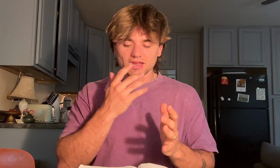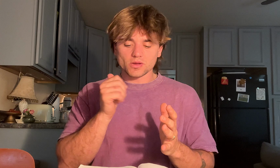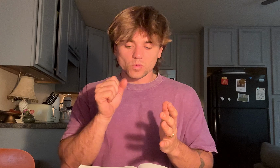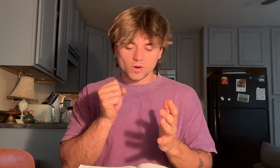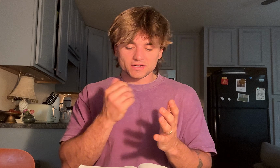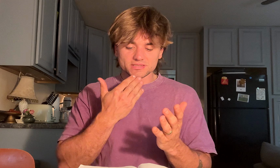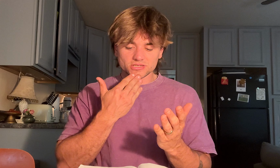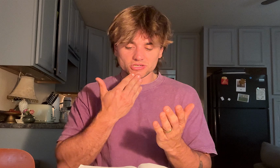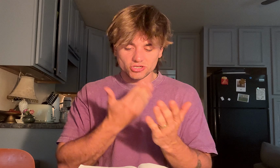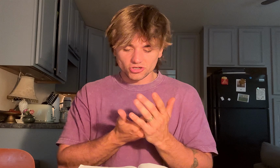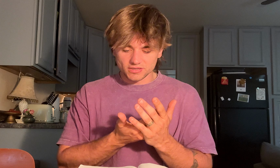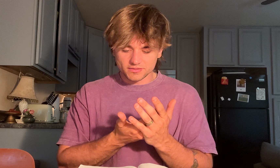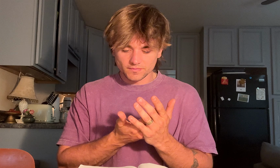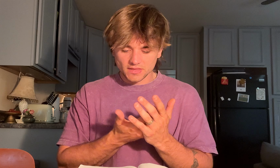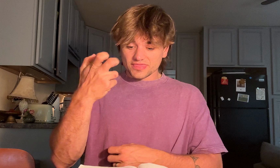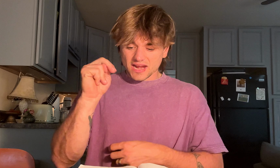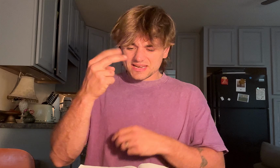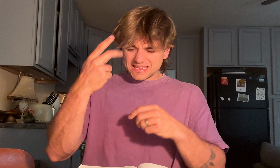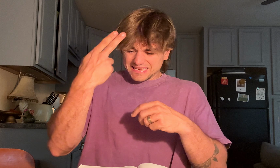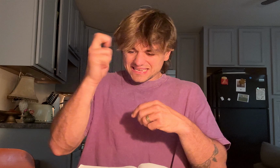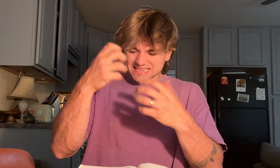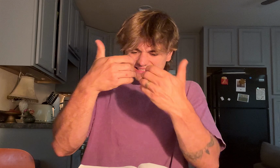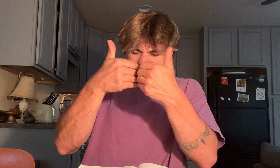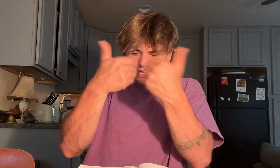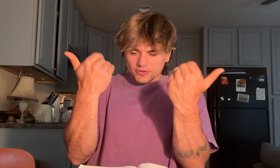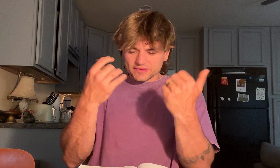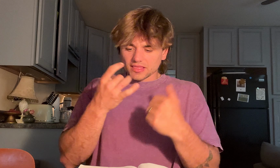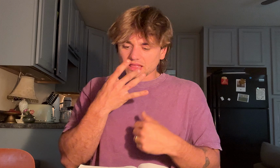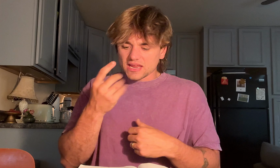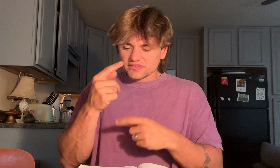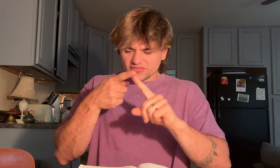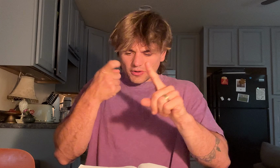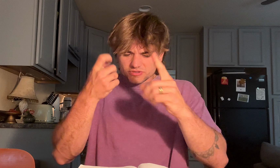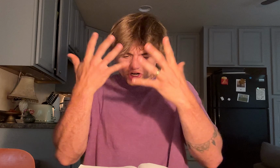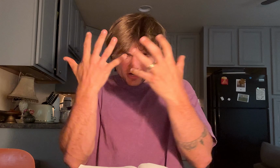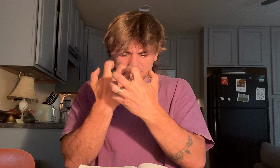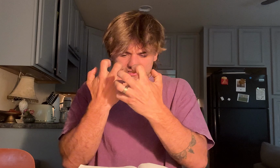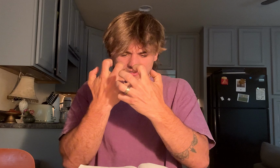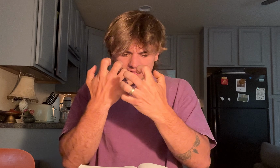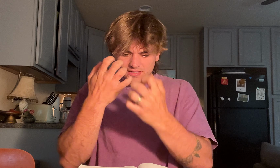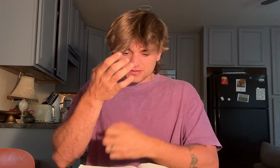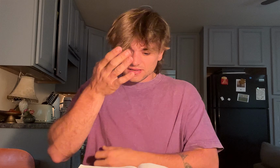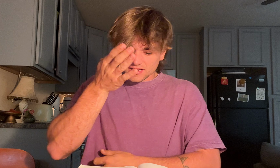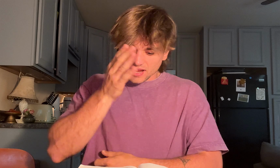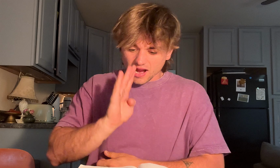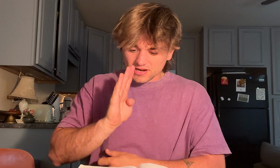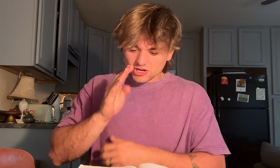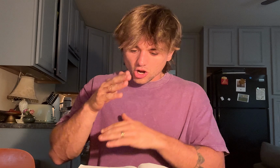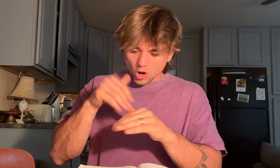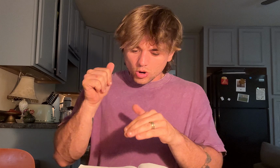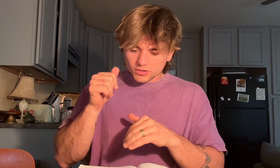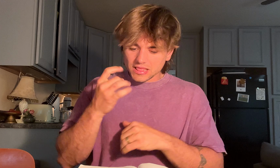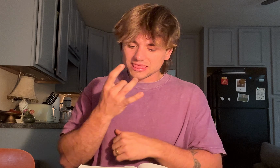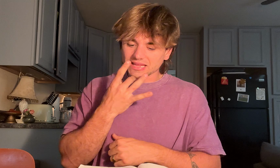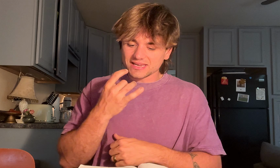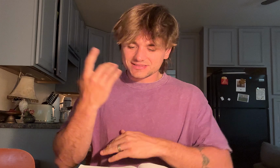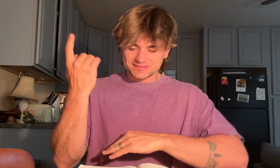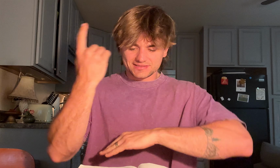light was good. Then he separated the light from darkness. Then God called light